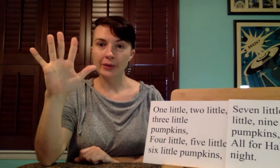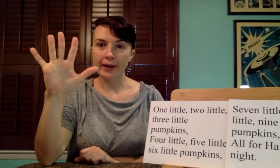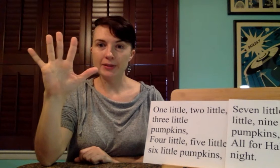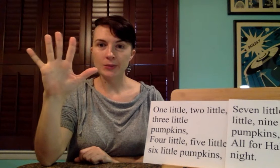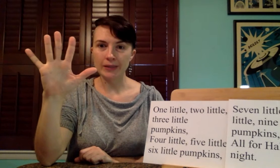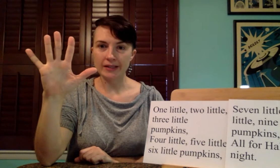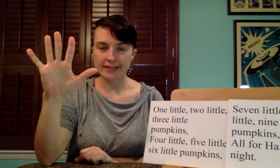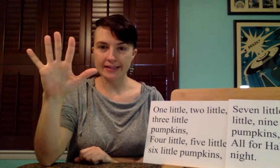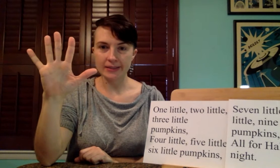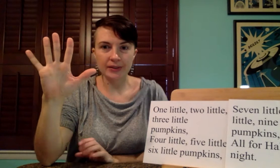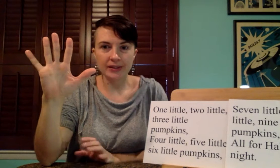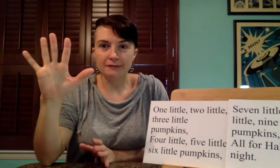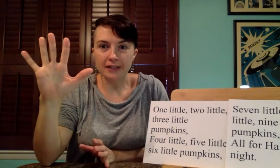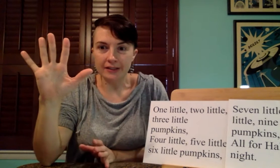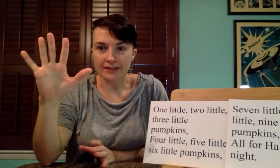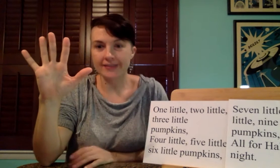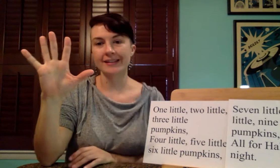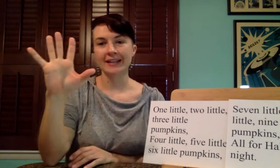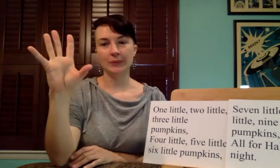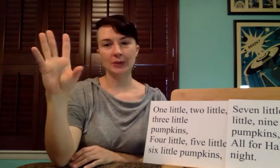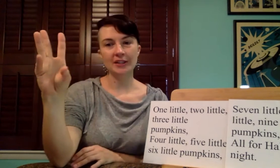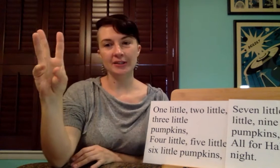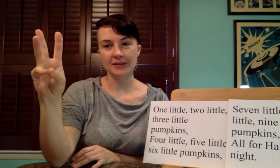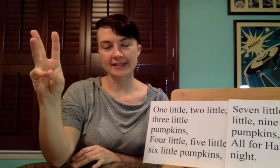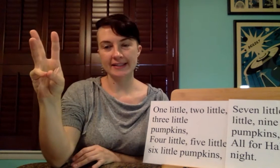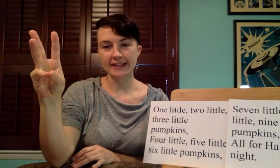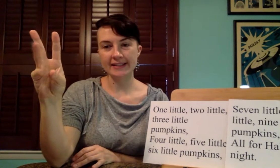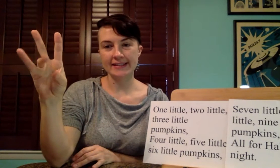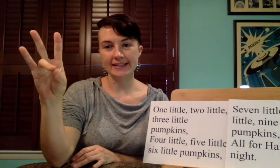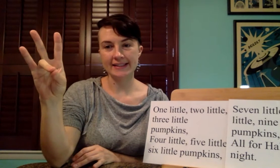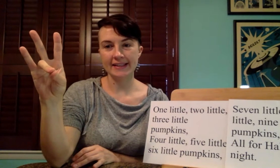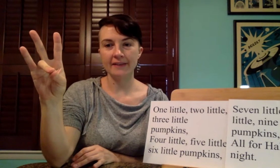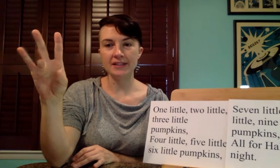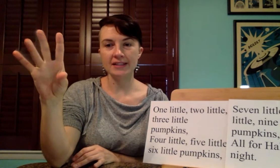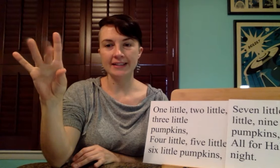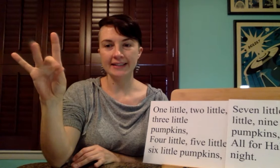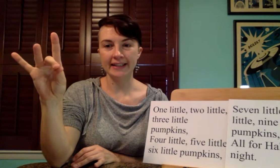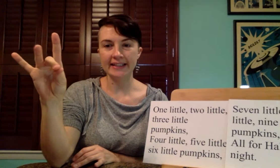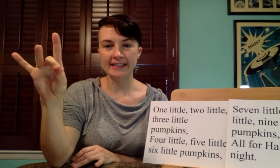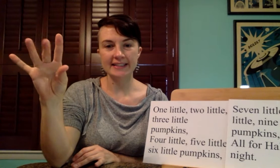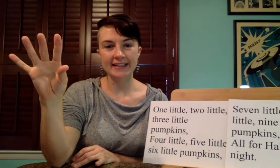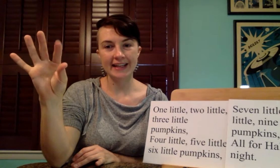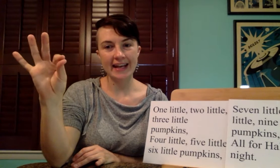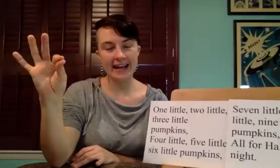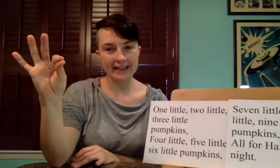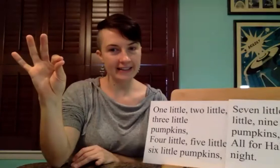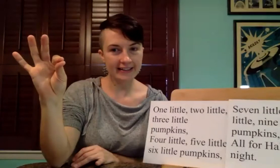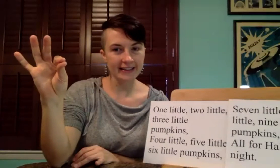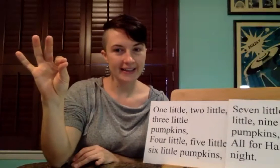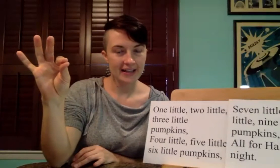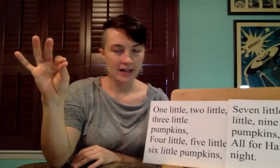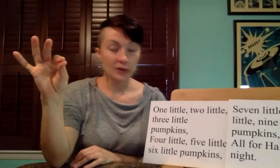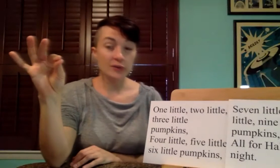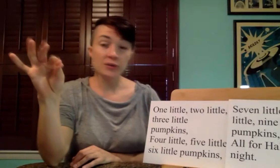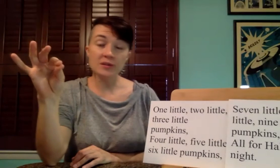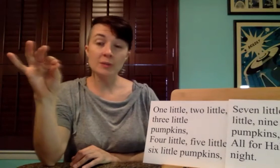what happens when we get to 6? We run out of fingers. Well, we go 6, 7, 8, 9. And those are all the numbers